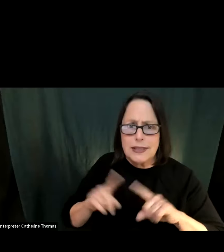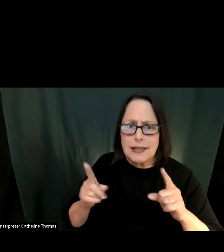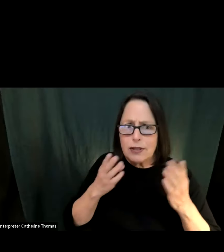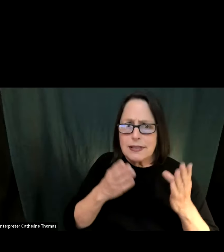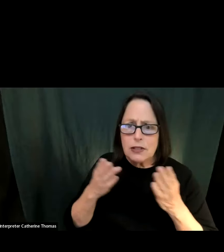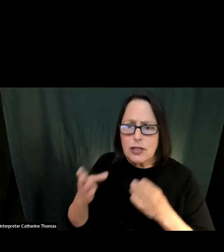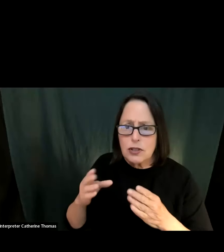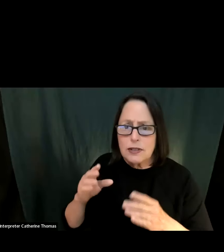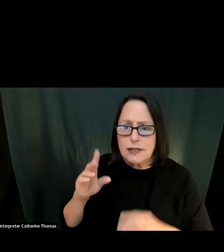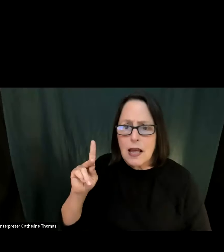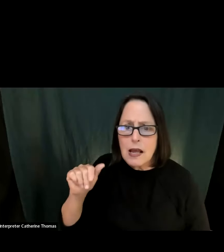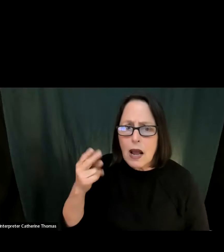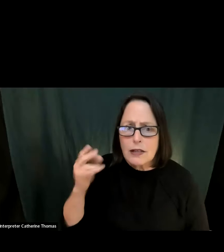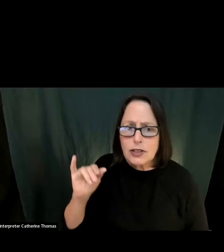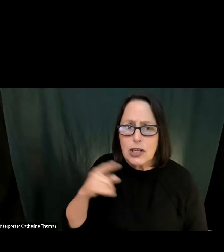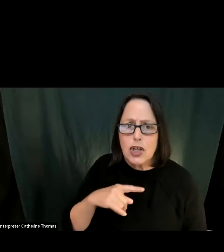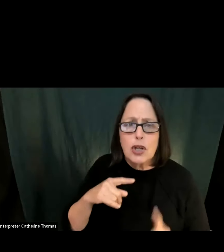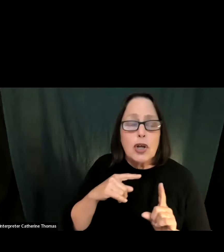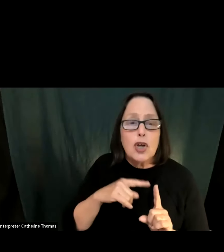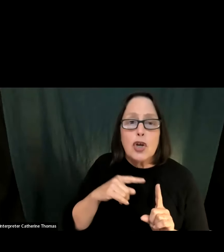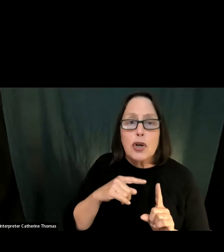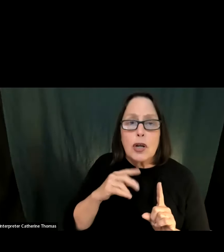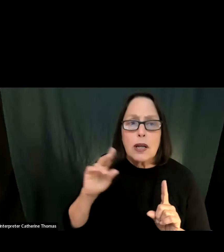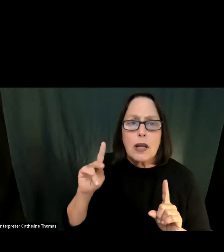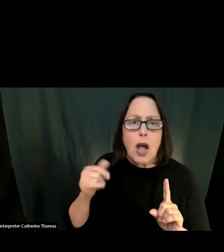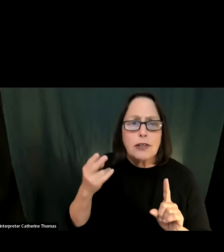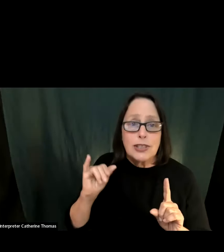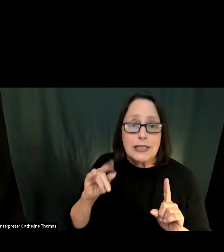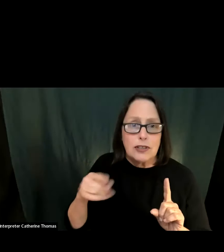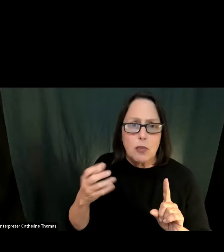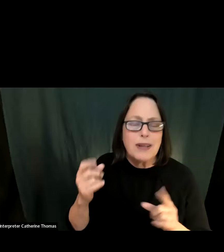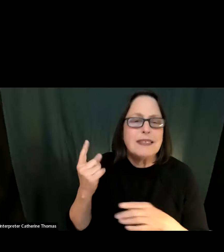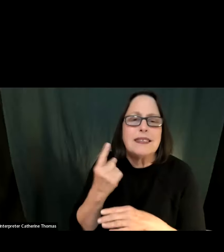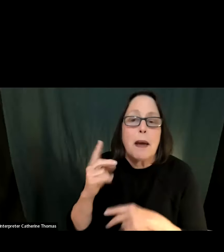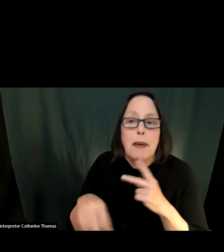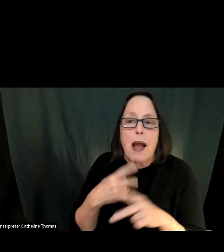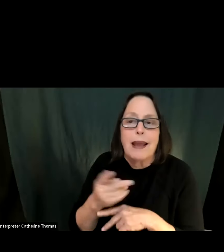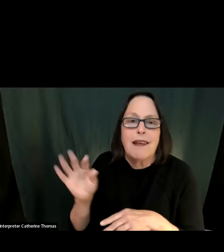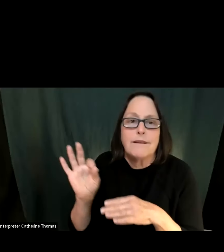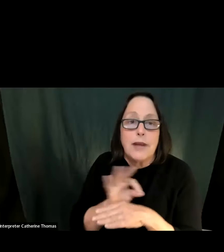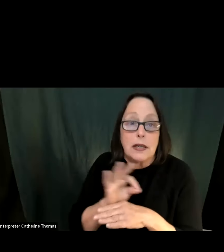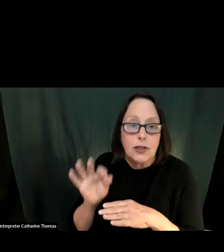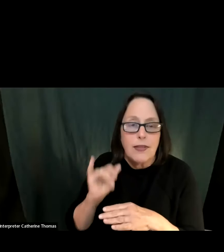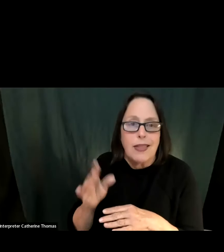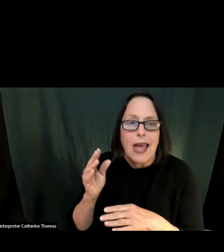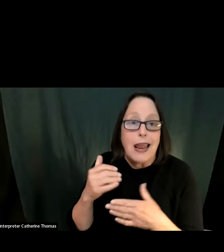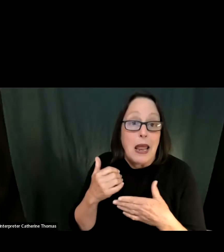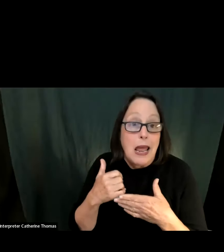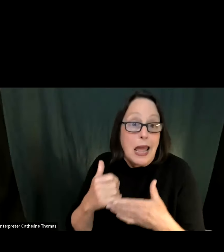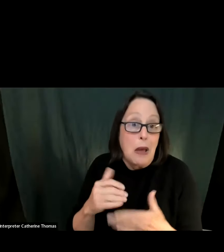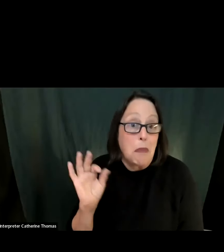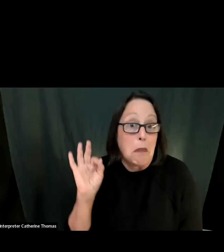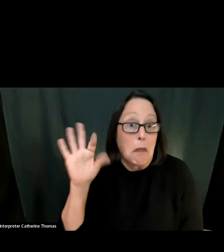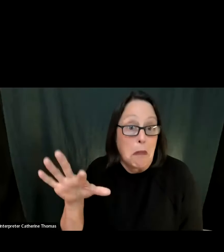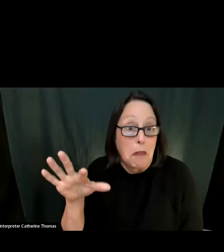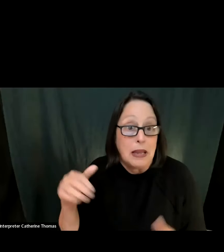if I was hearing you right, you were more just having some function that would clue in the line that it was a young